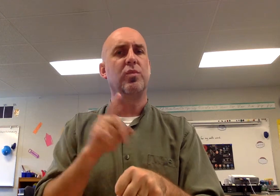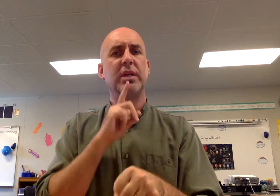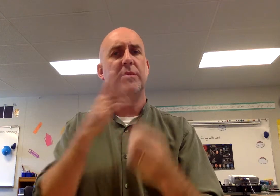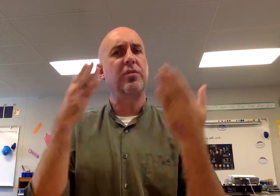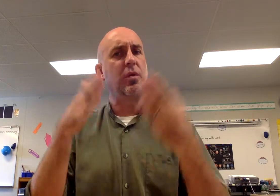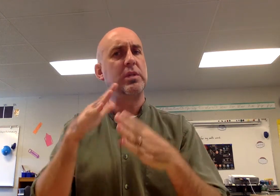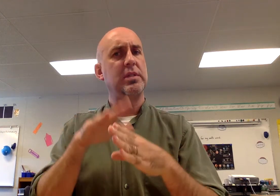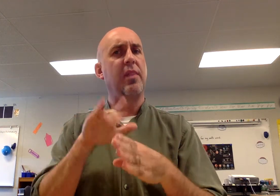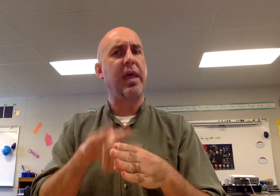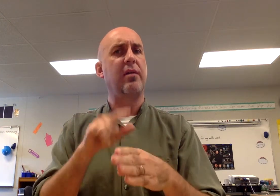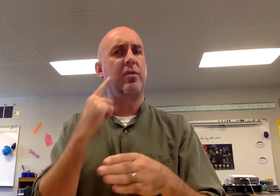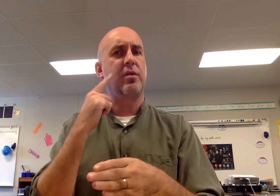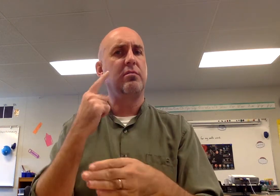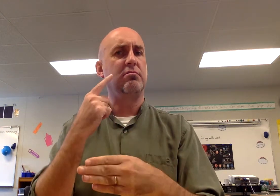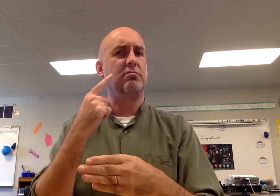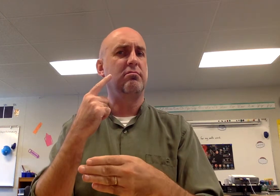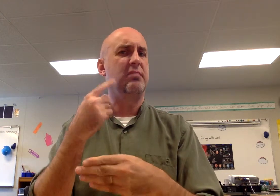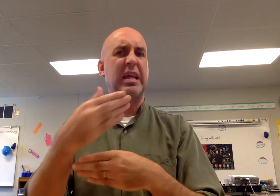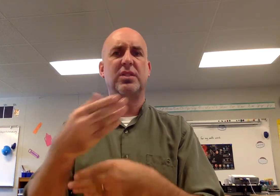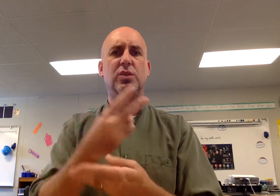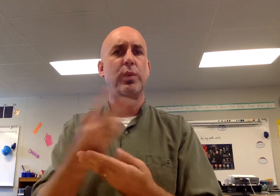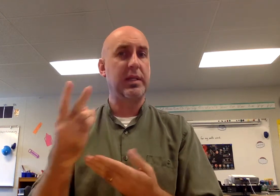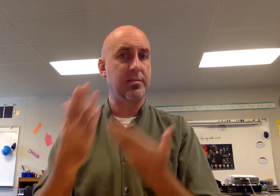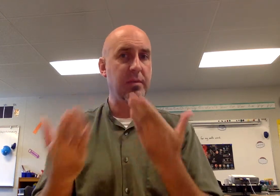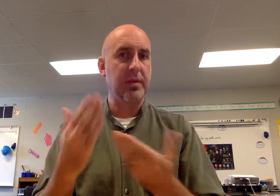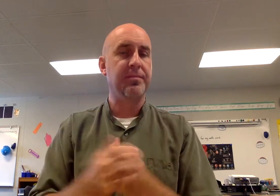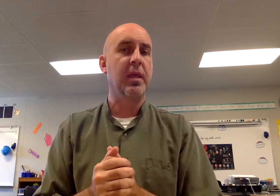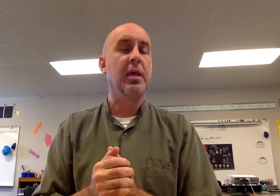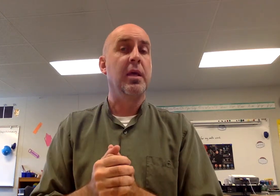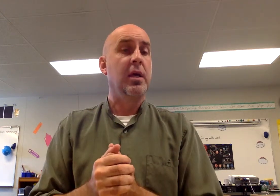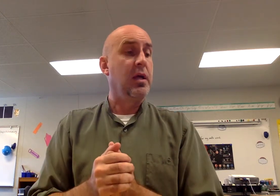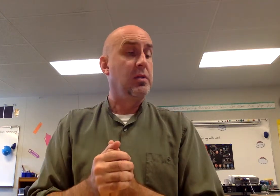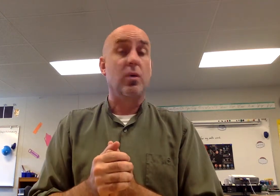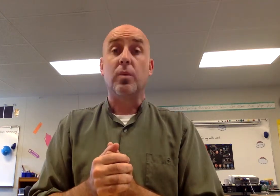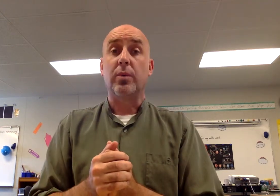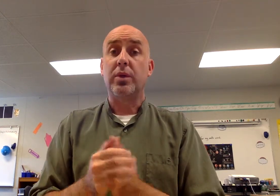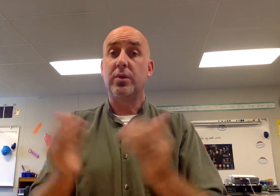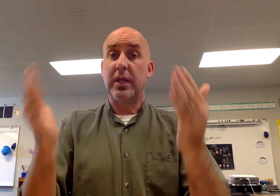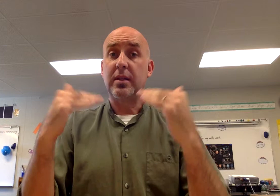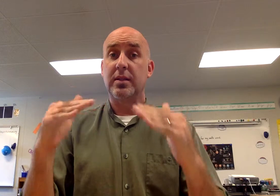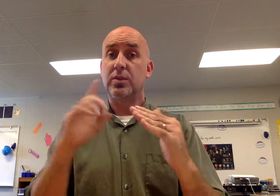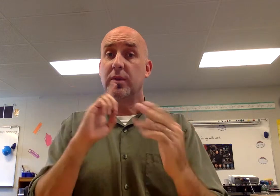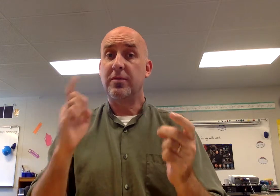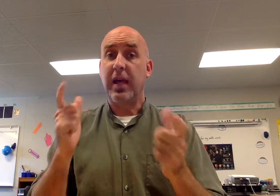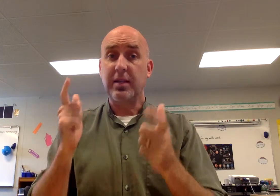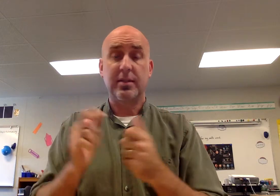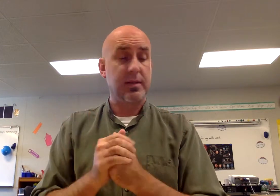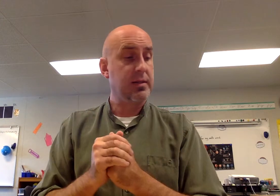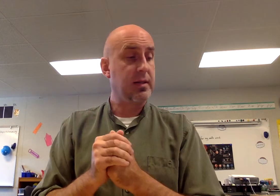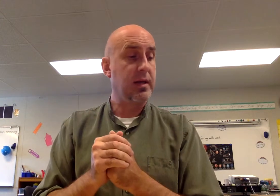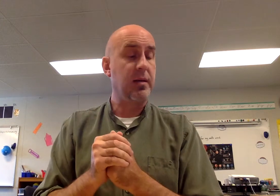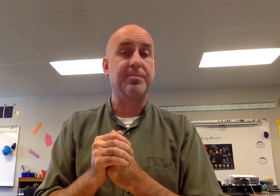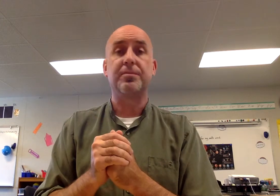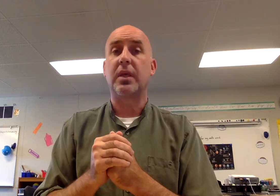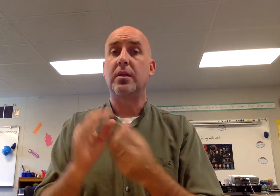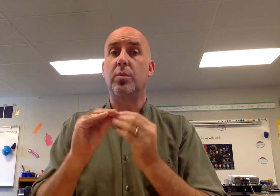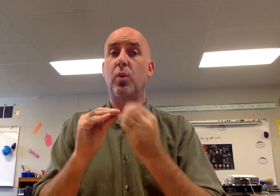really going to be focused on that for the next 2 weeks maybe. So I wanted to go down the list really fast. Number